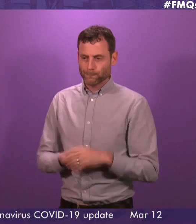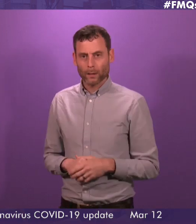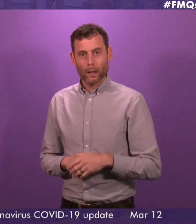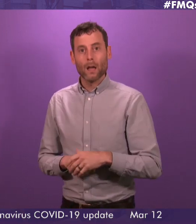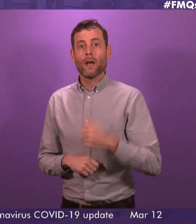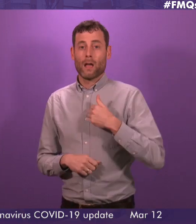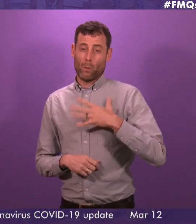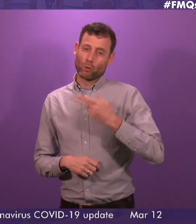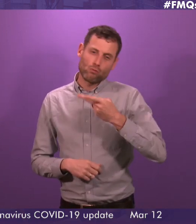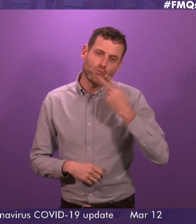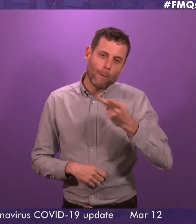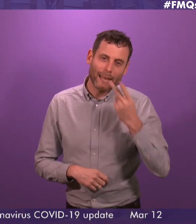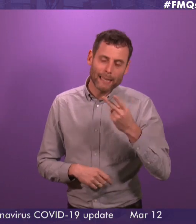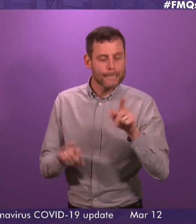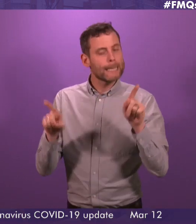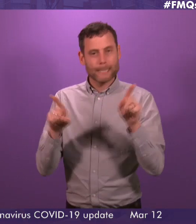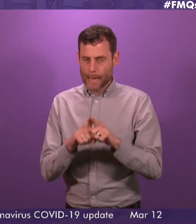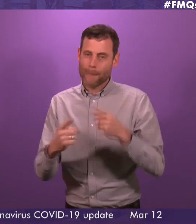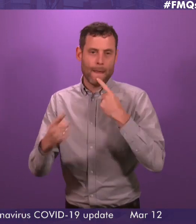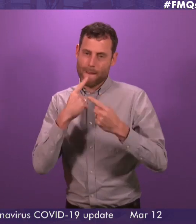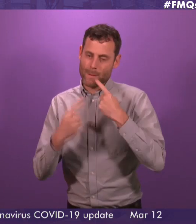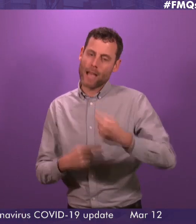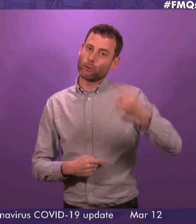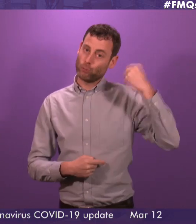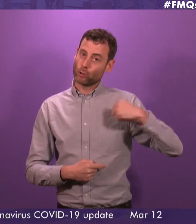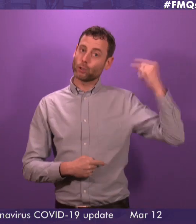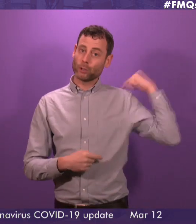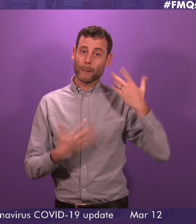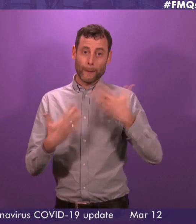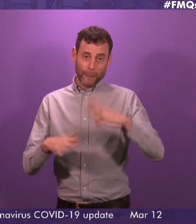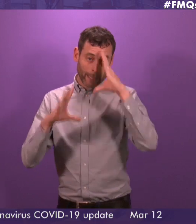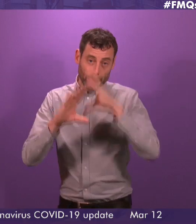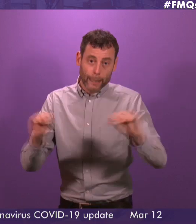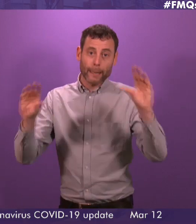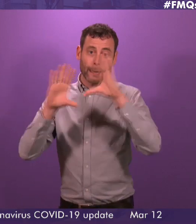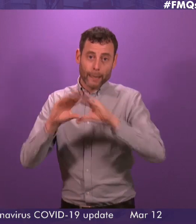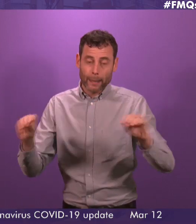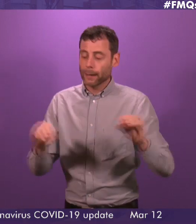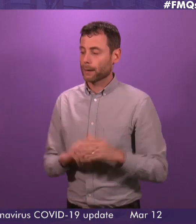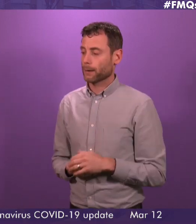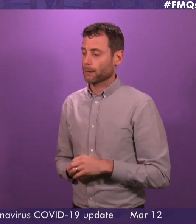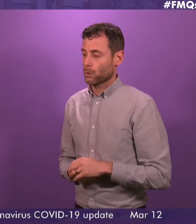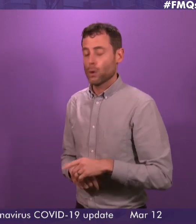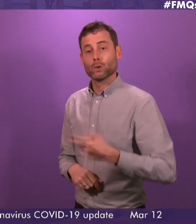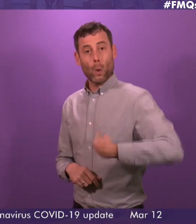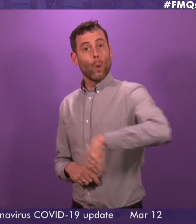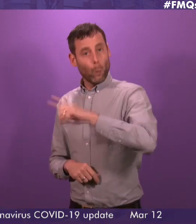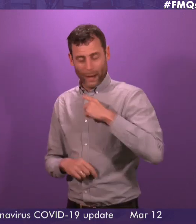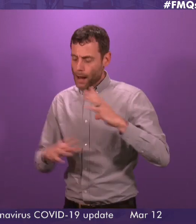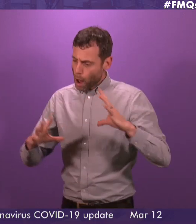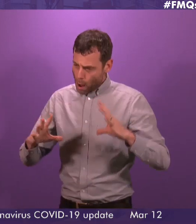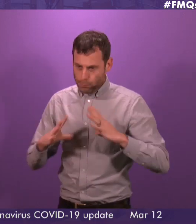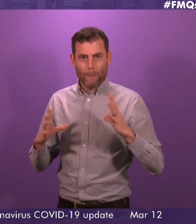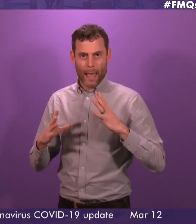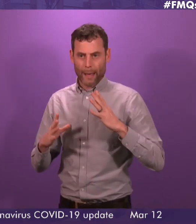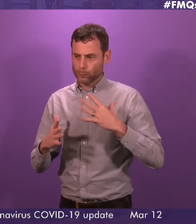we have said, but I think it will bear repeating many times. There are no steps that we will take, that we have taken or